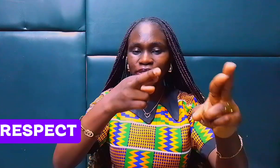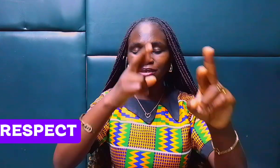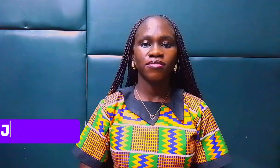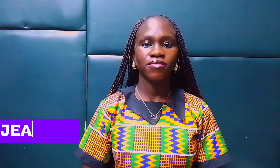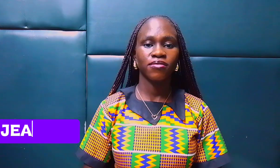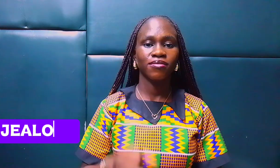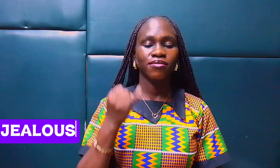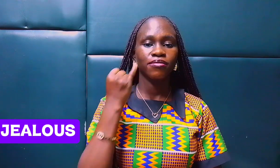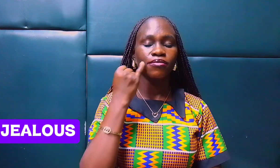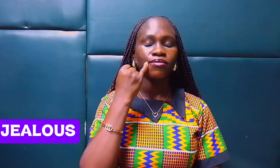respect.